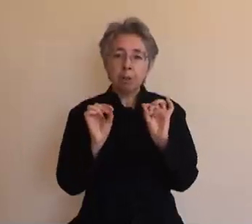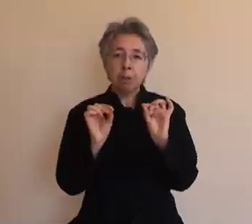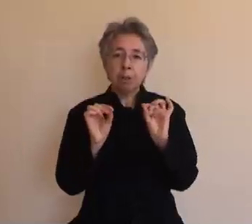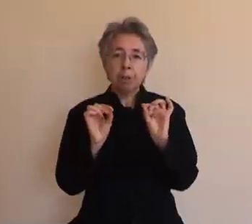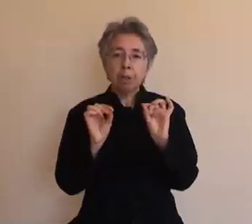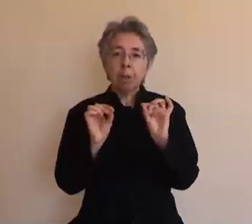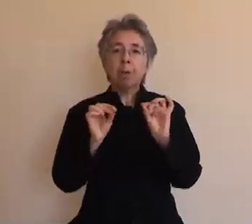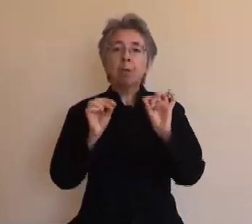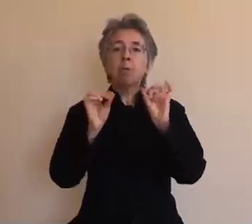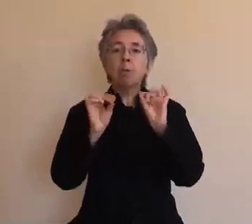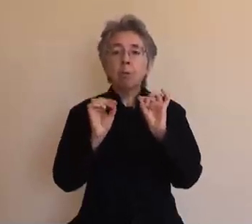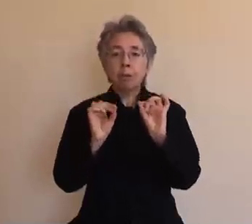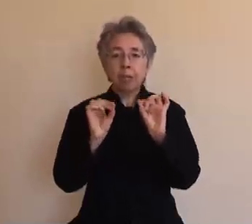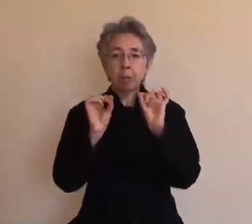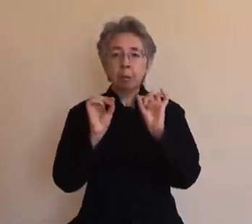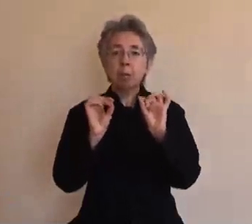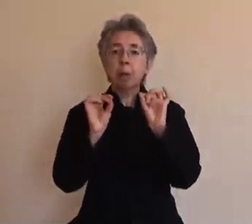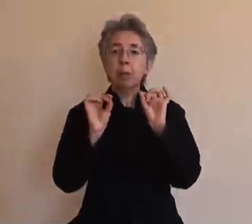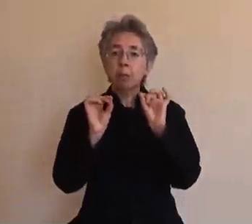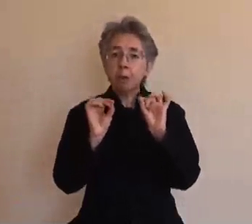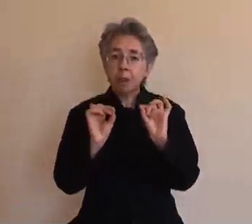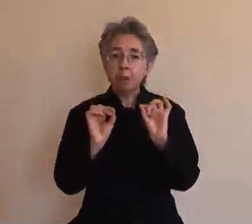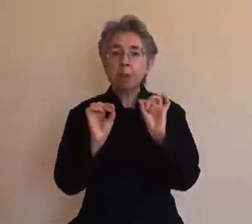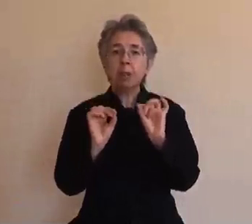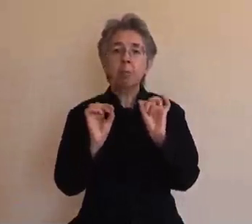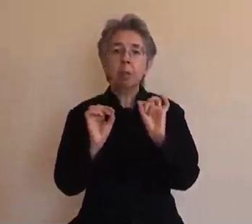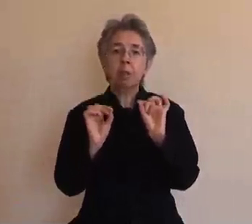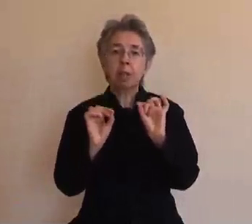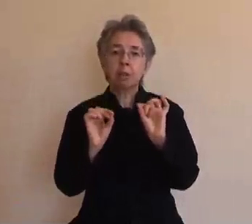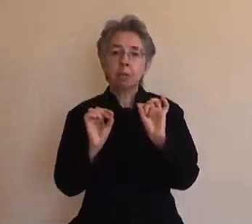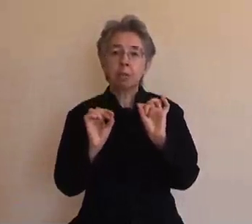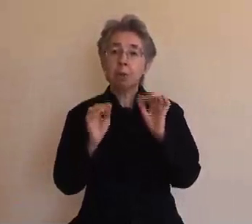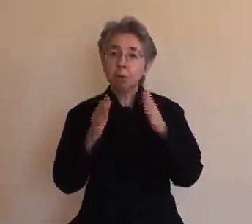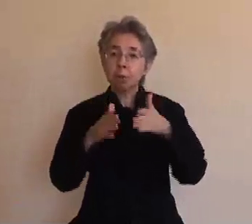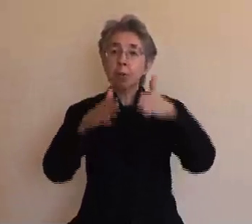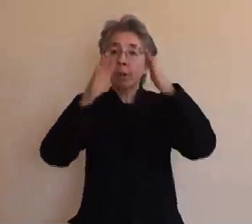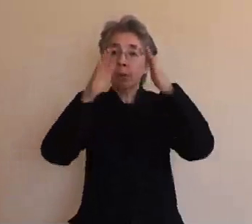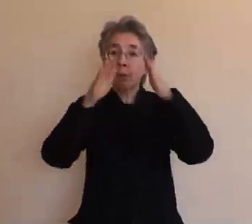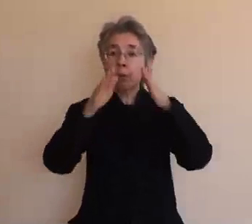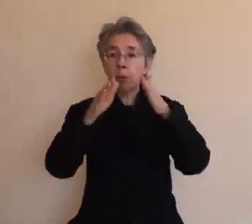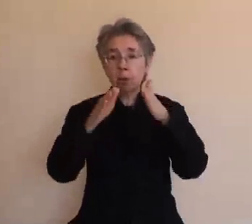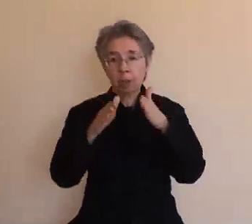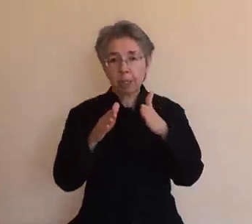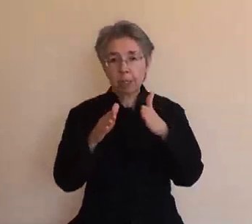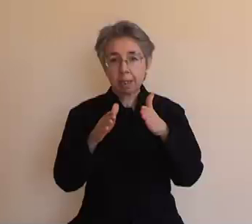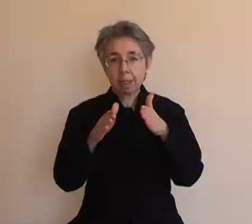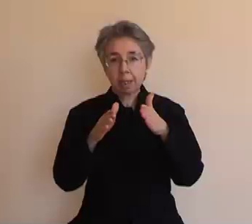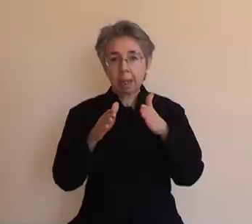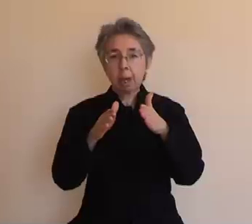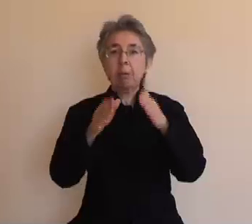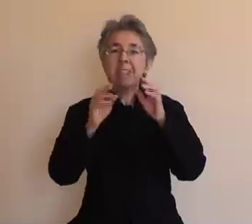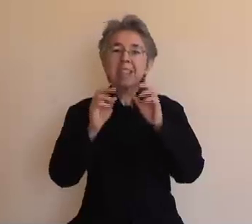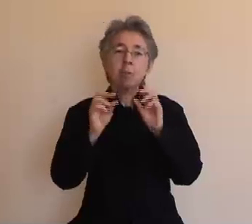Concentration, we do two things when we try to concentrate in meditation. First, we try to focus. But this is